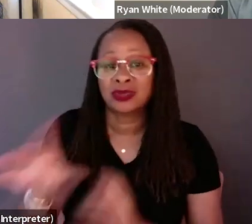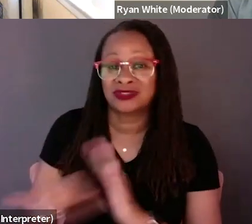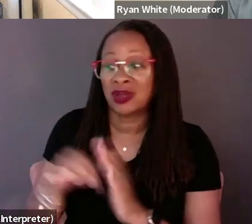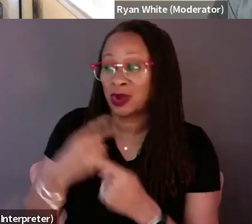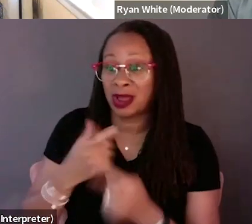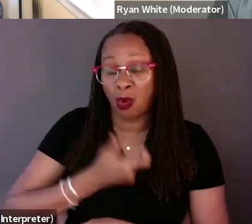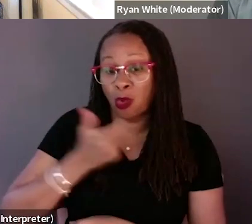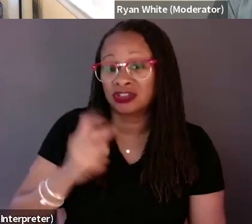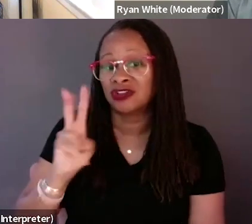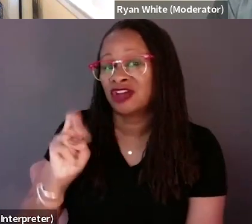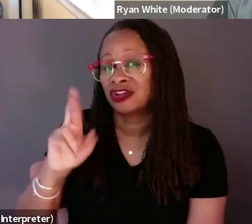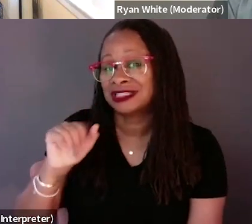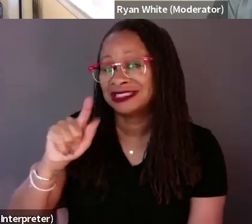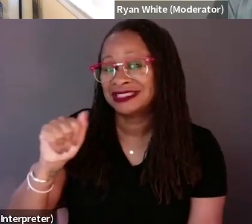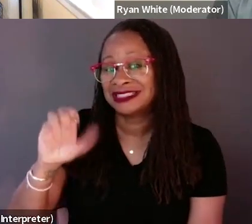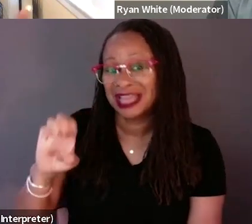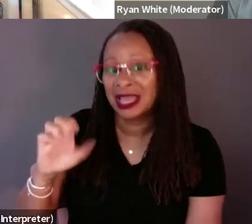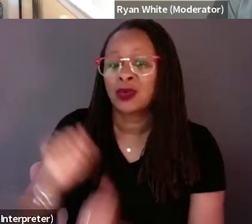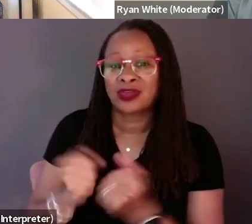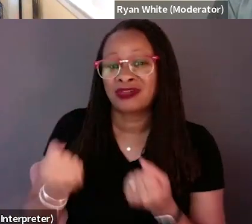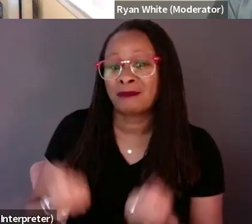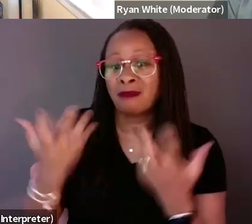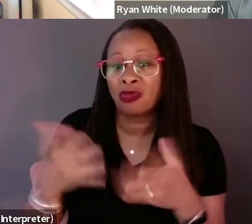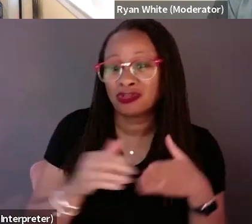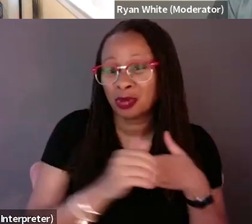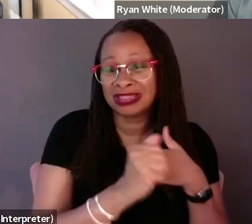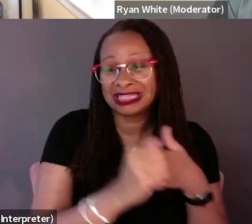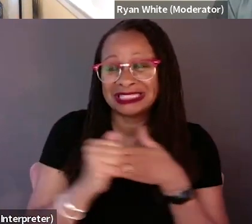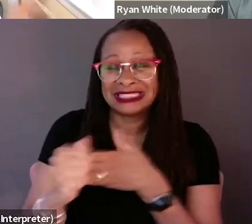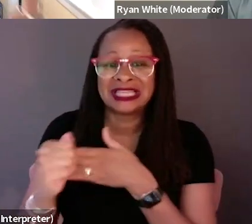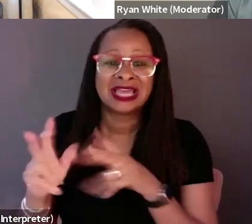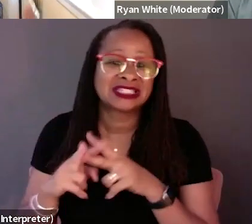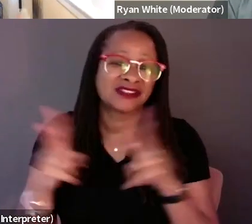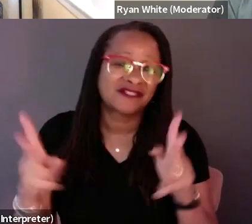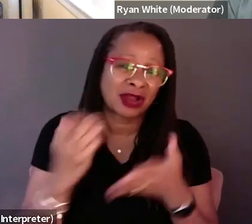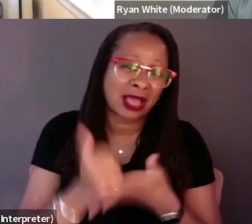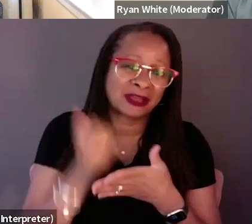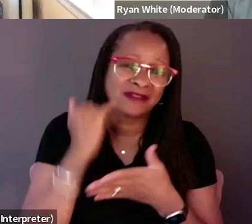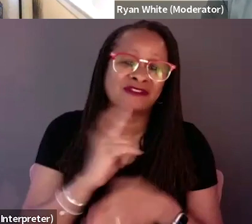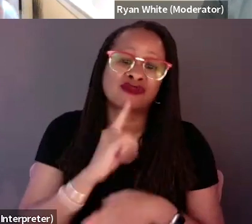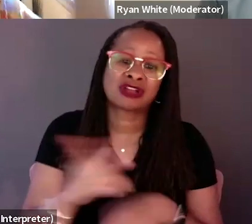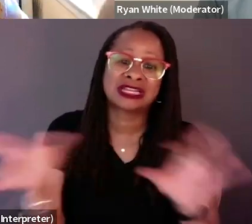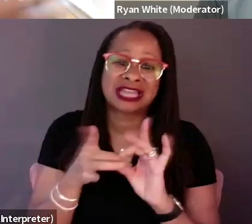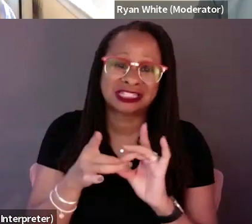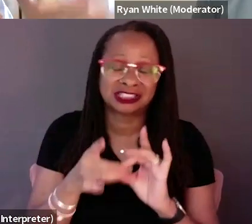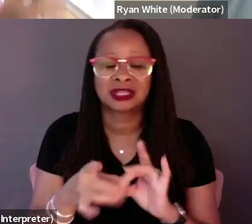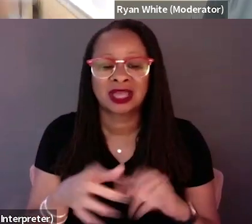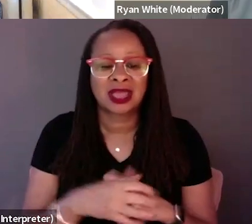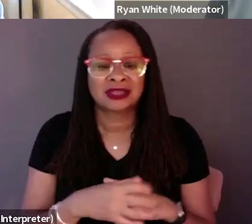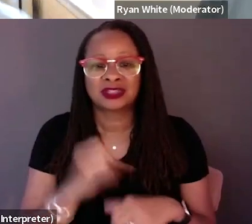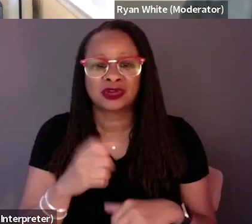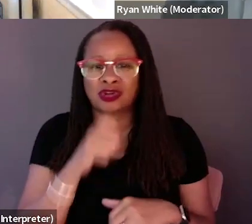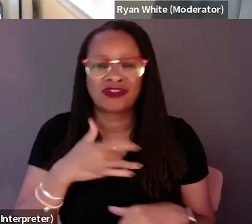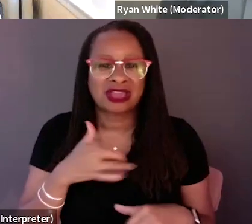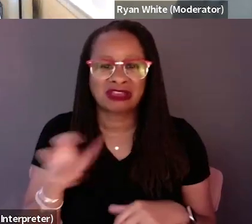I'm watching a verite doc with sort of multiple leads that it's really helpful if there's some real connection so you don't feel like you're being kind of